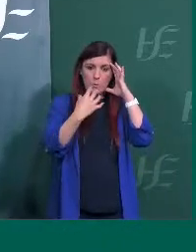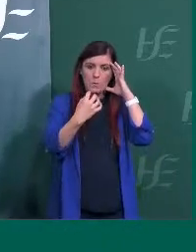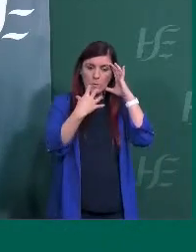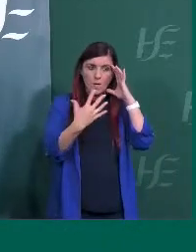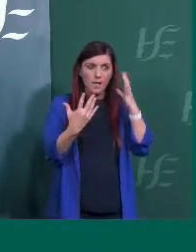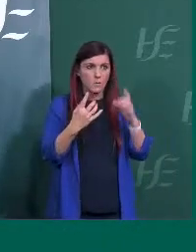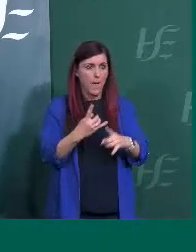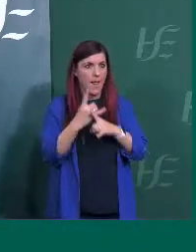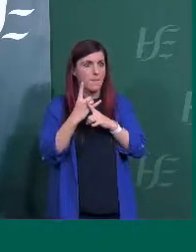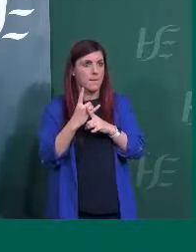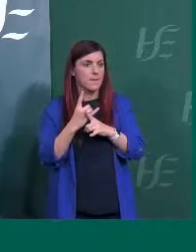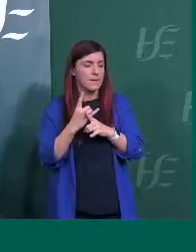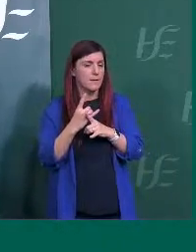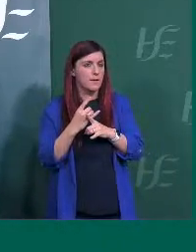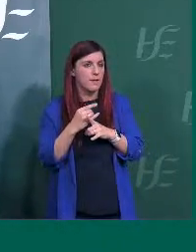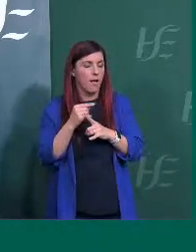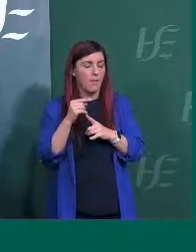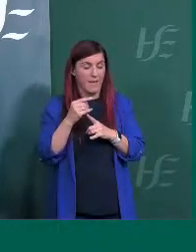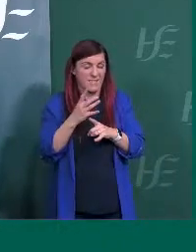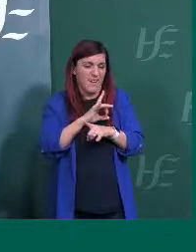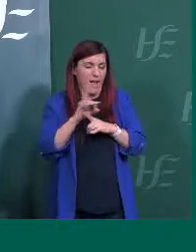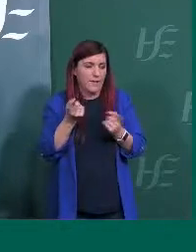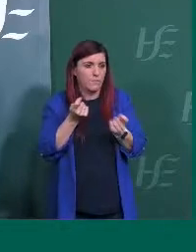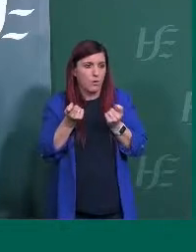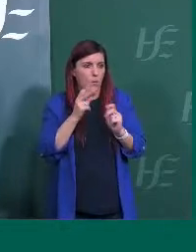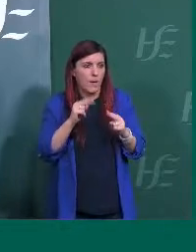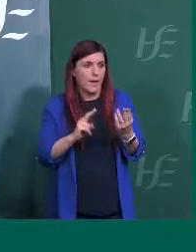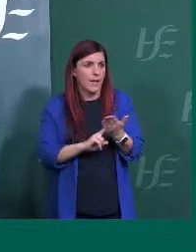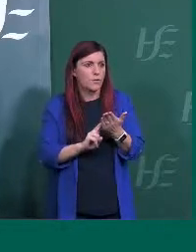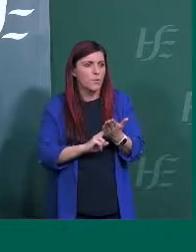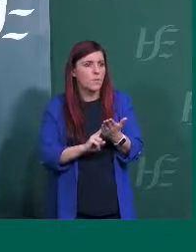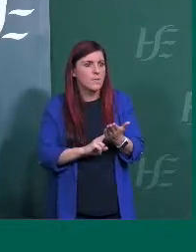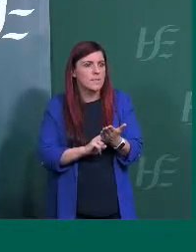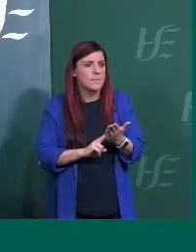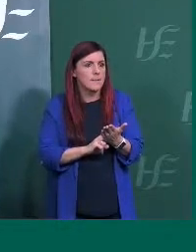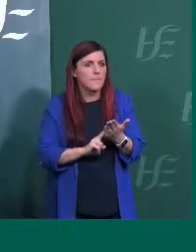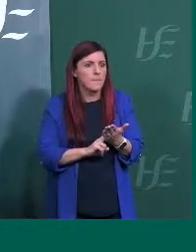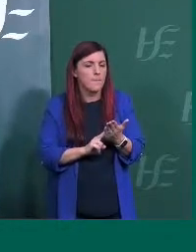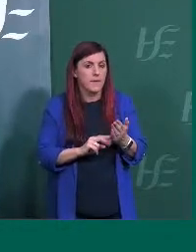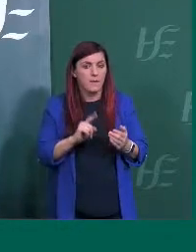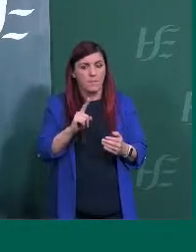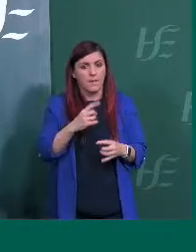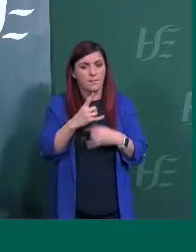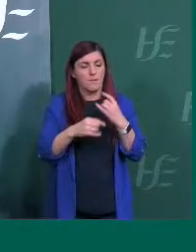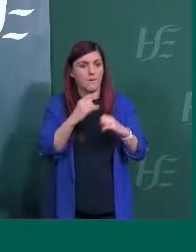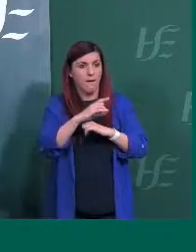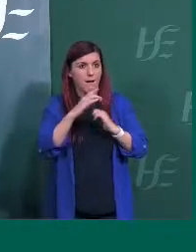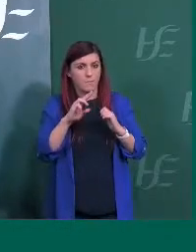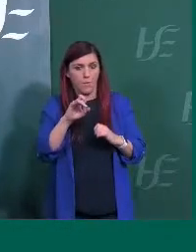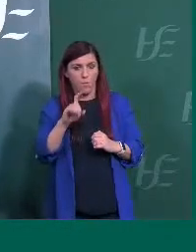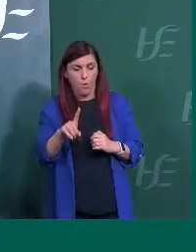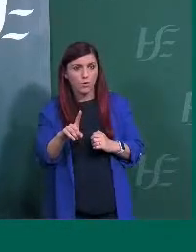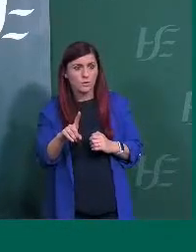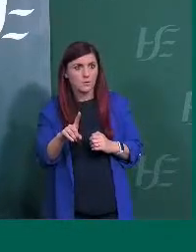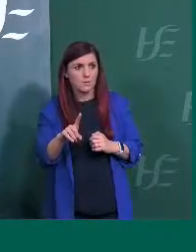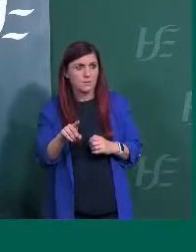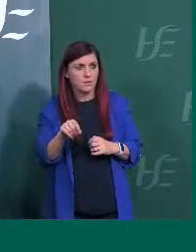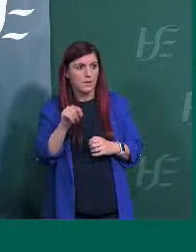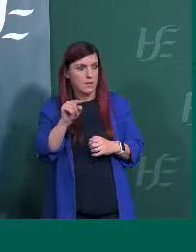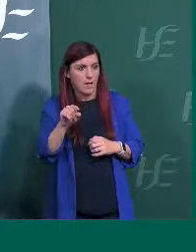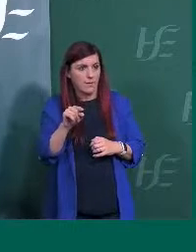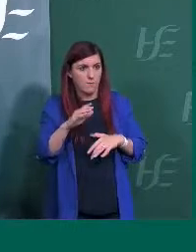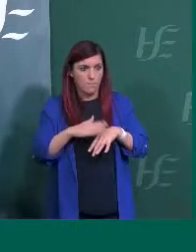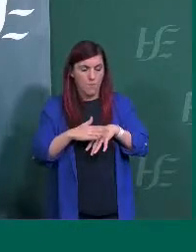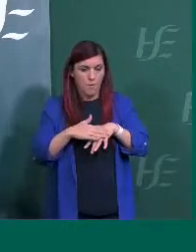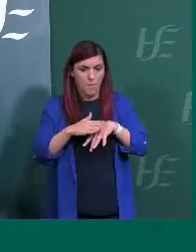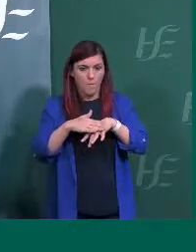face. And it's a form of treatment that's given in hospital wards from day to day, but we had increased numbers